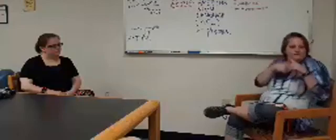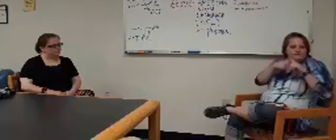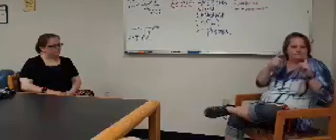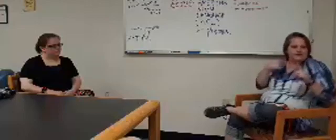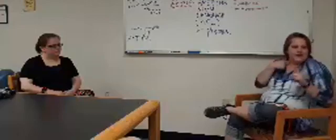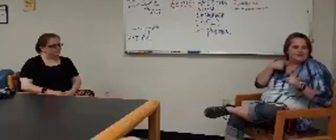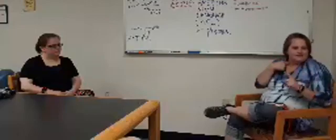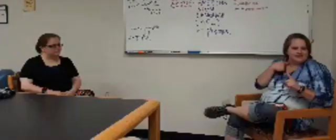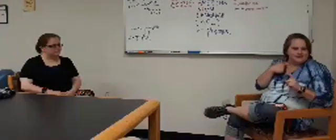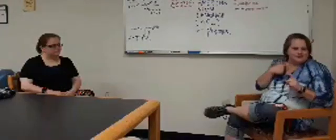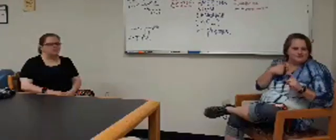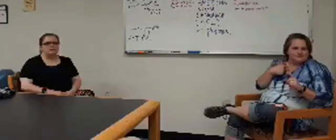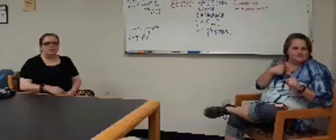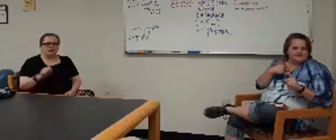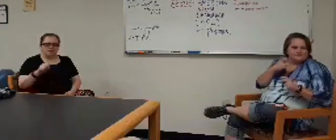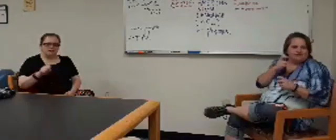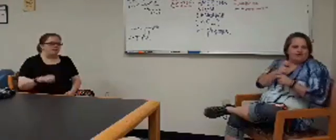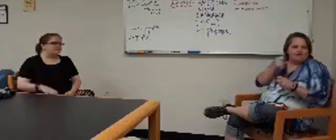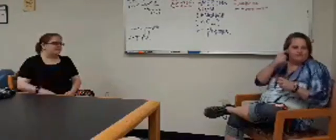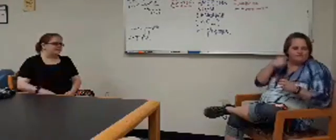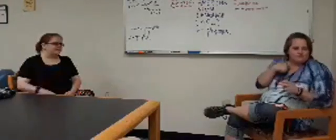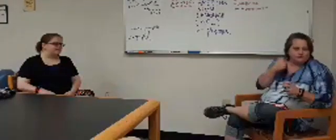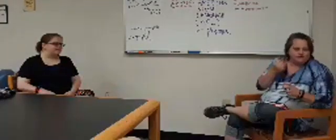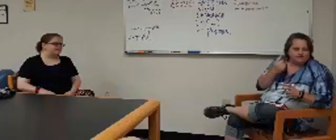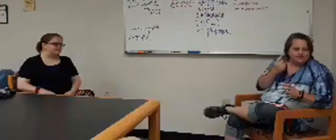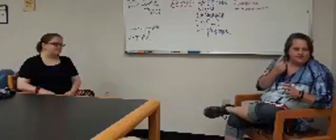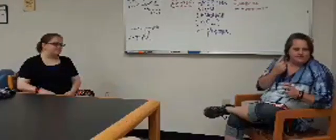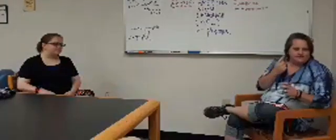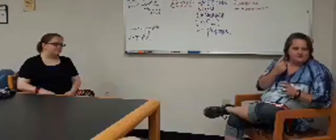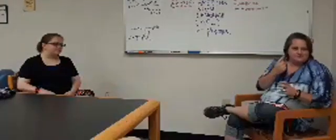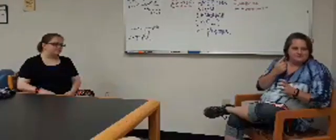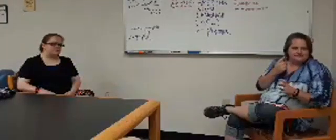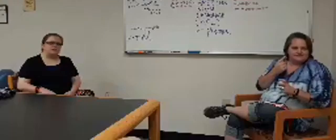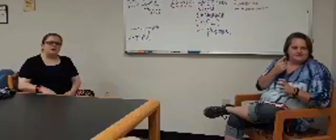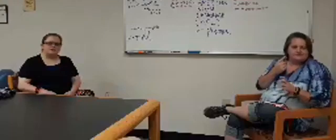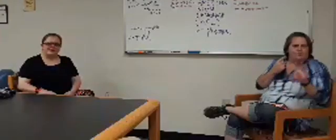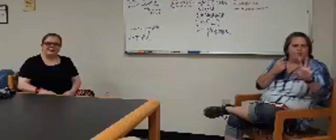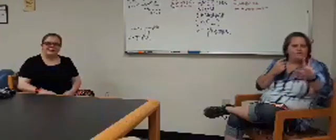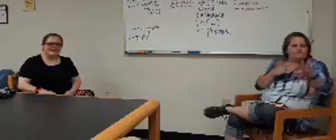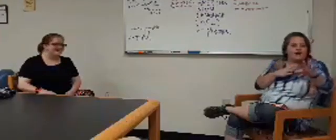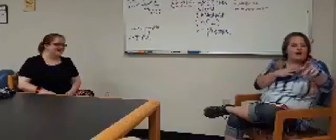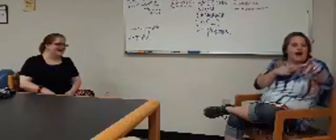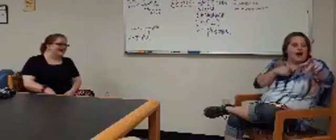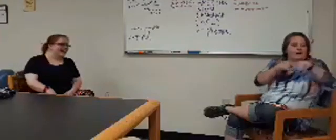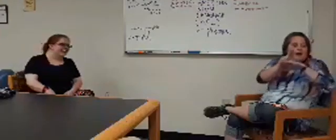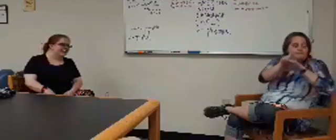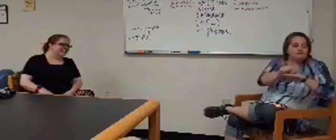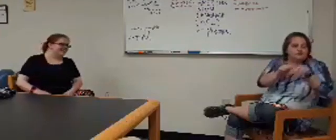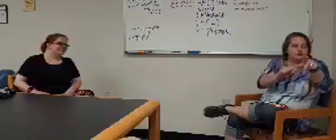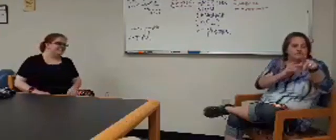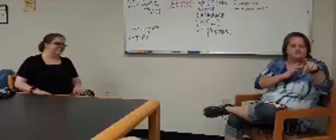different accent. It's harder for me to understand. Oh, sorry. No, you're fine. I'm new to you. It's fine. But